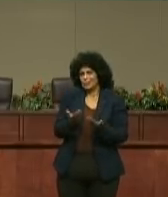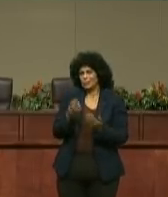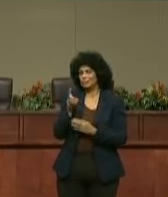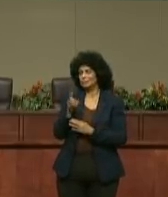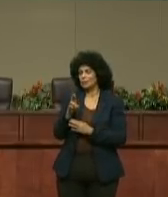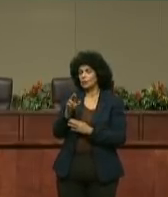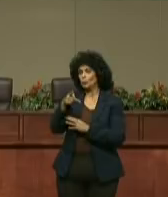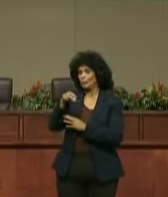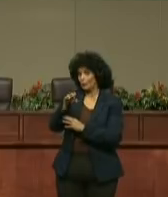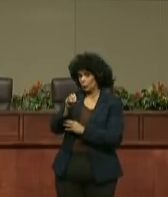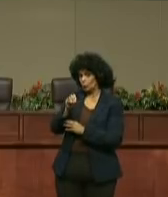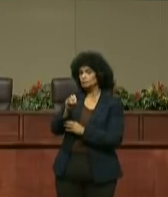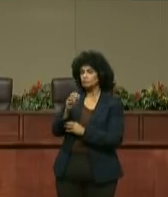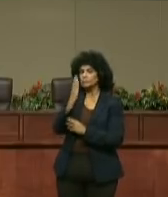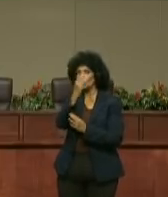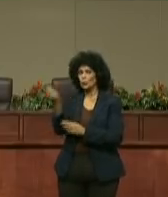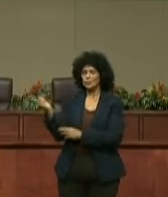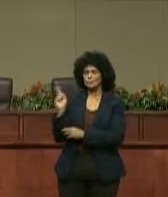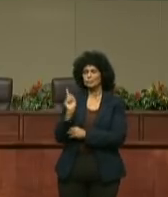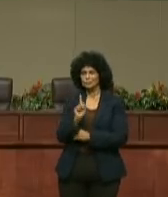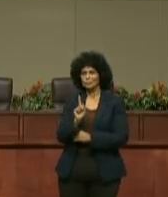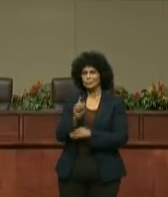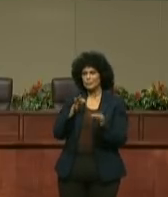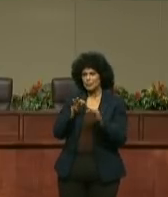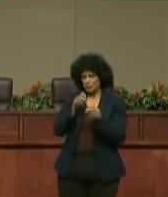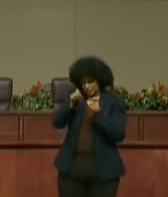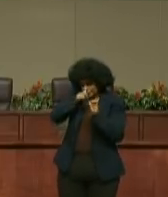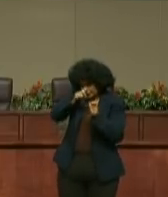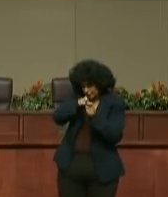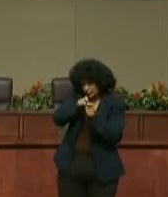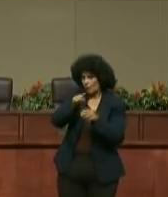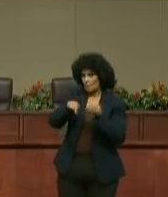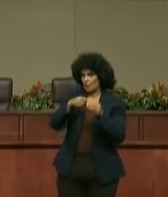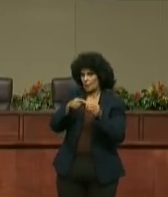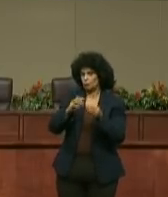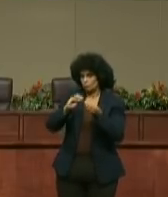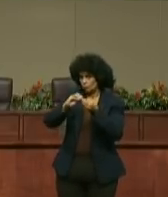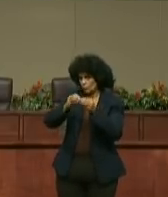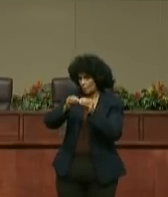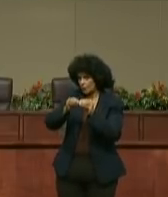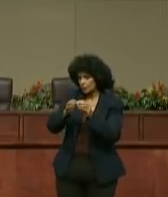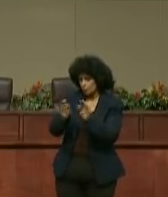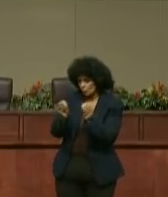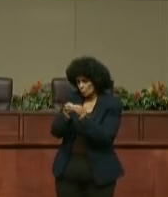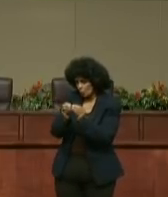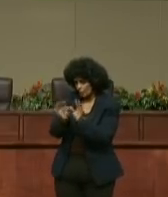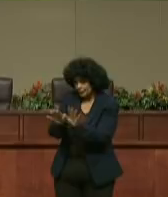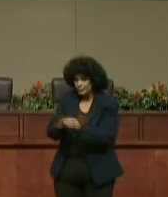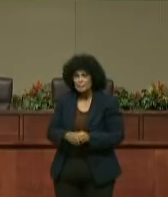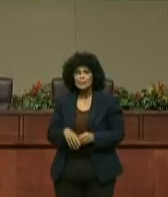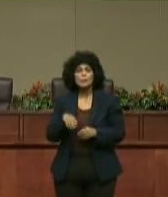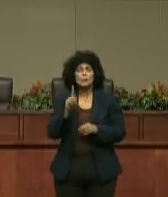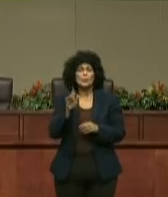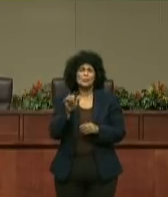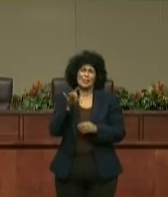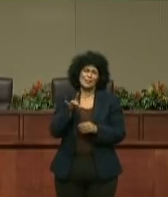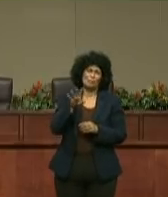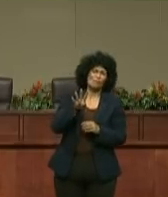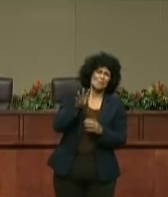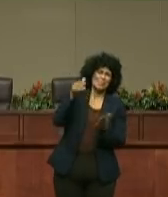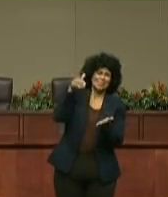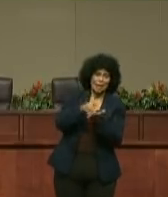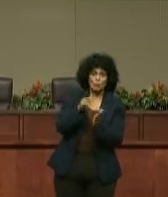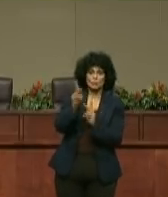more about the specific numbers in just a few moments. We have tested over 185,000 individuals, and